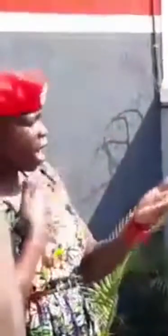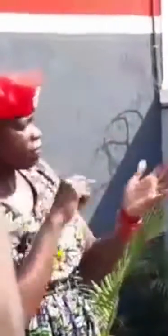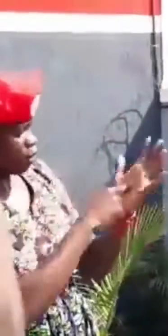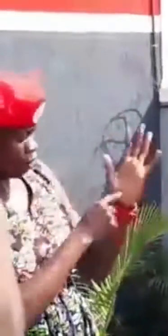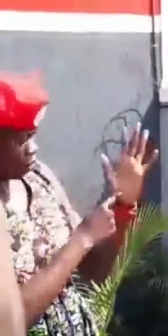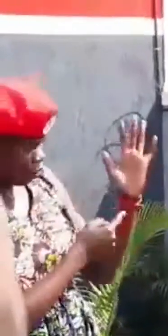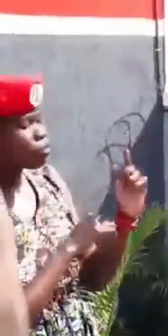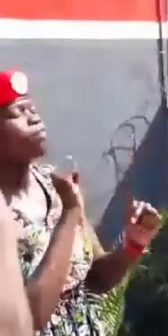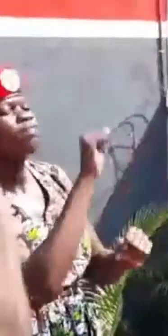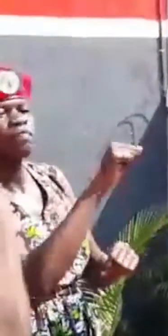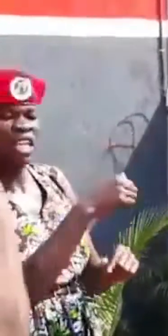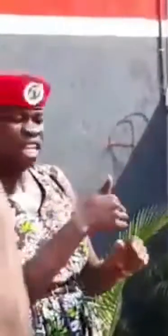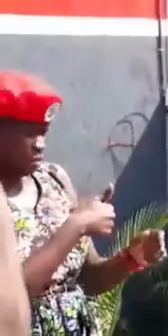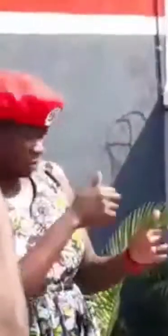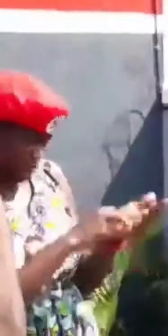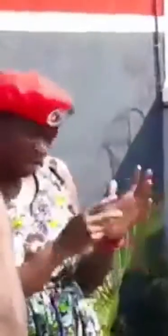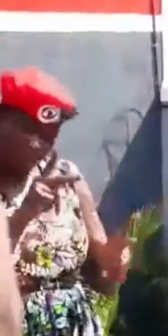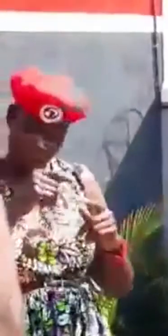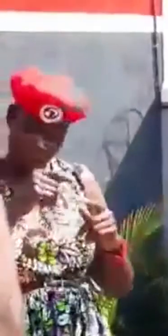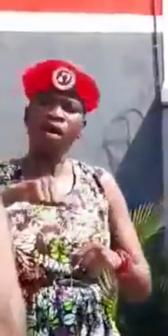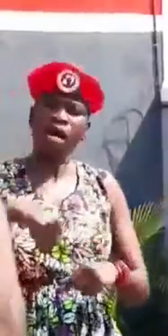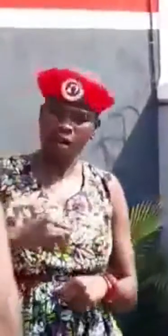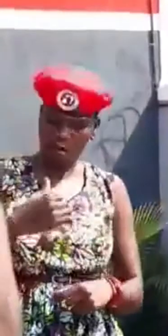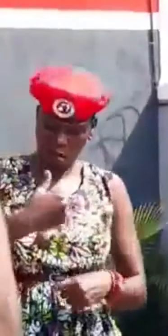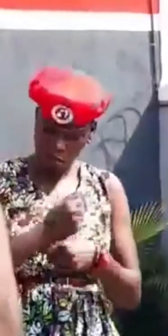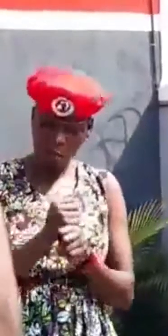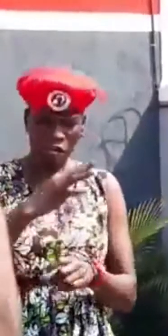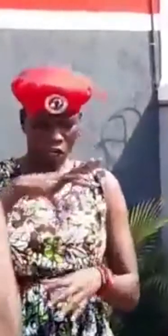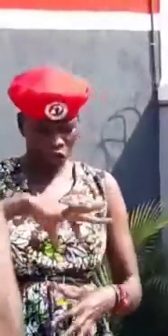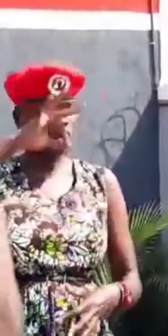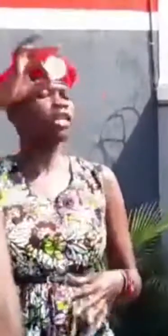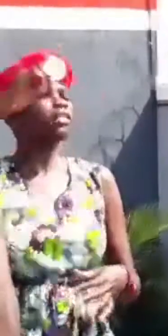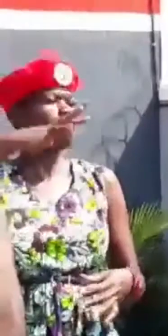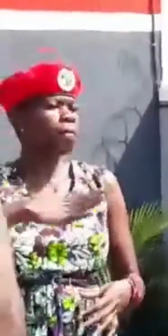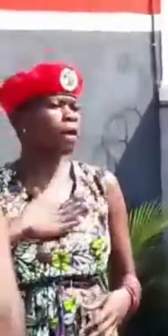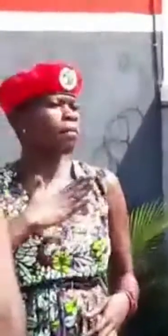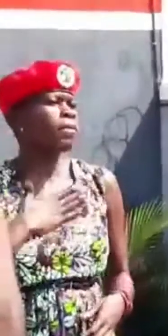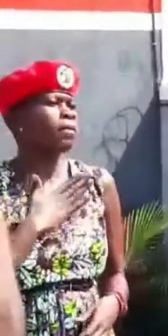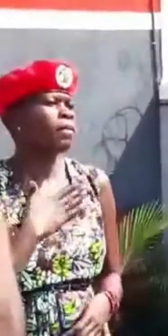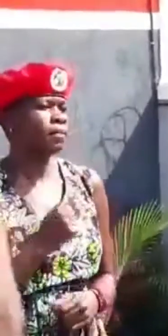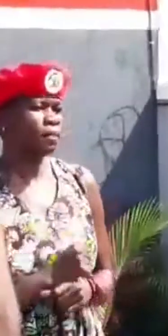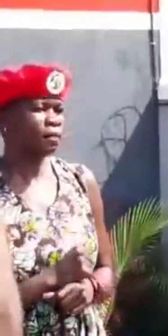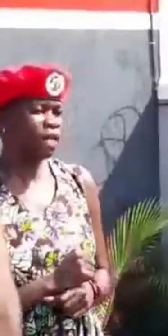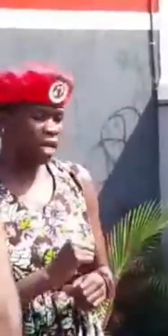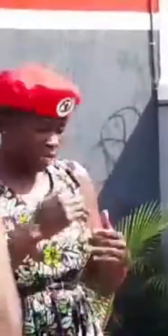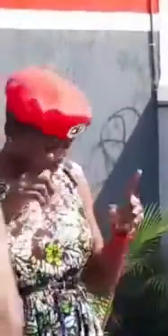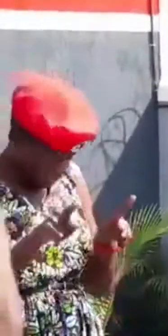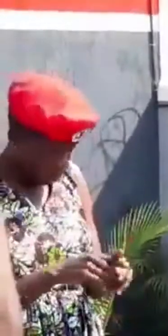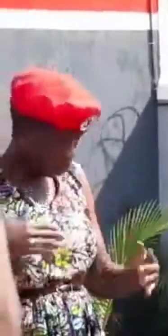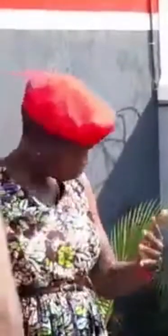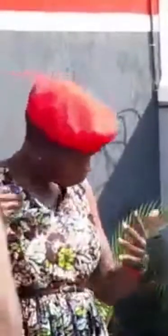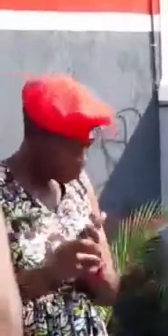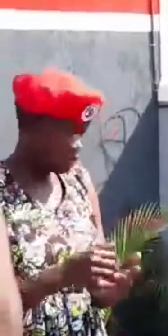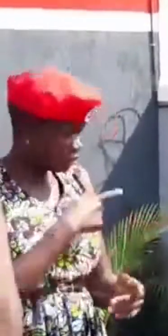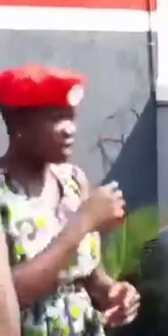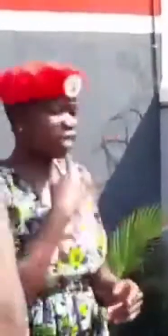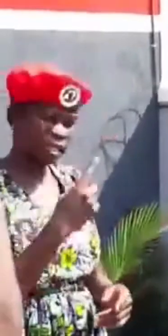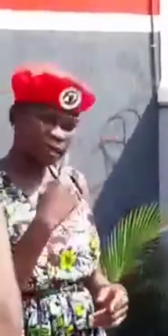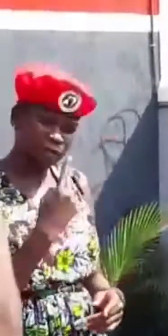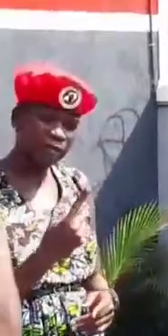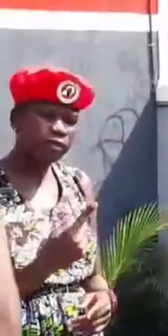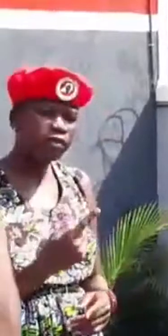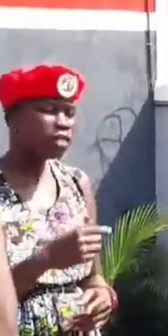informed choice. I've said this before, and I will say this again, that